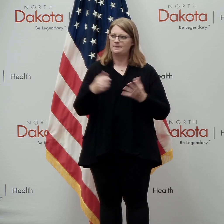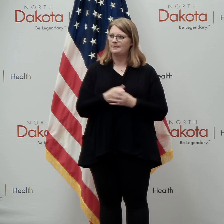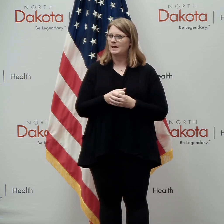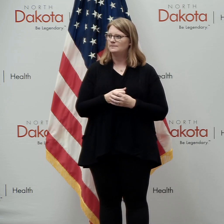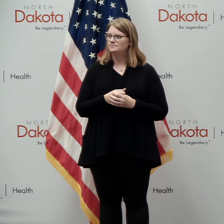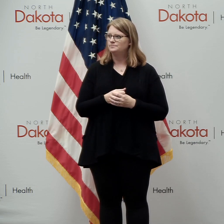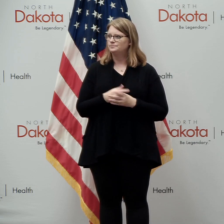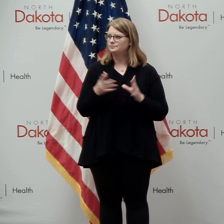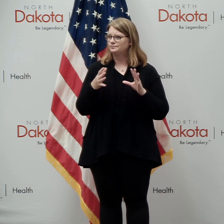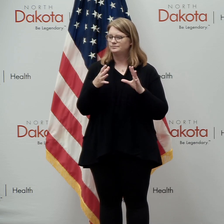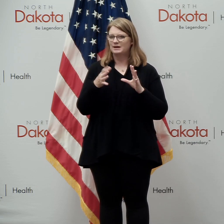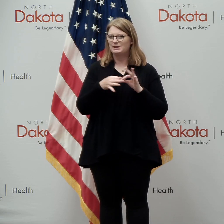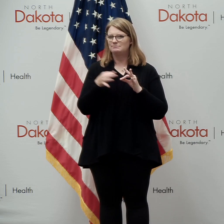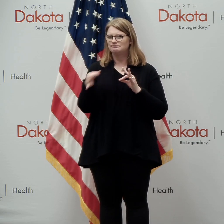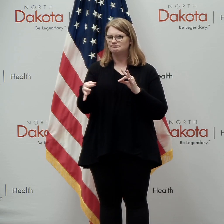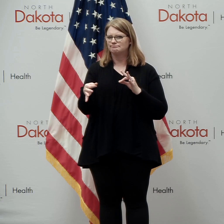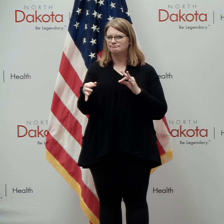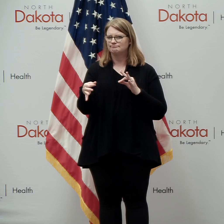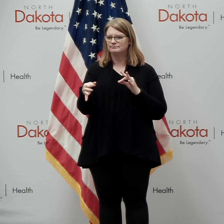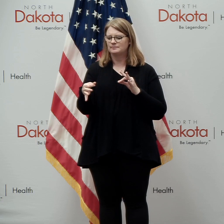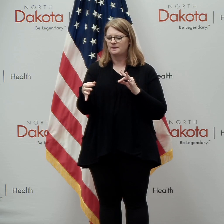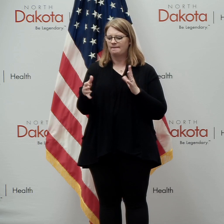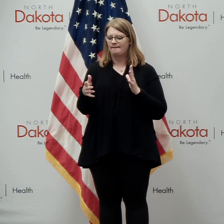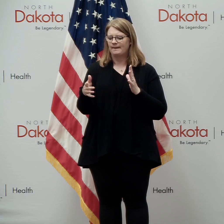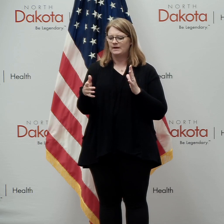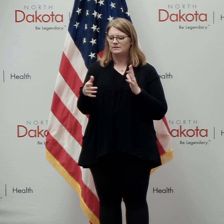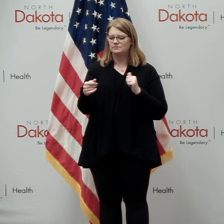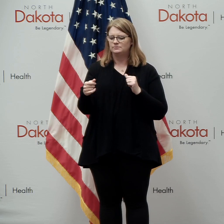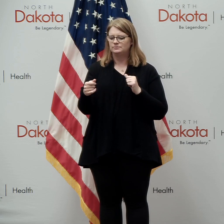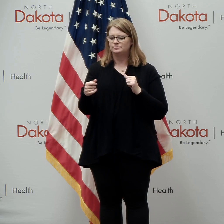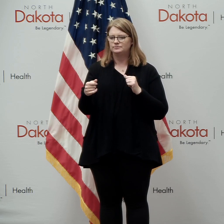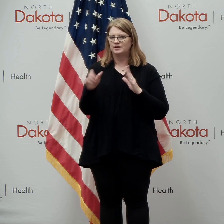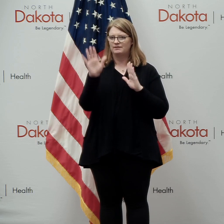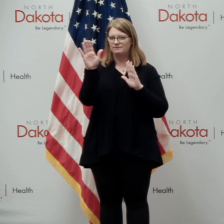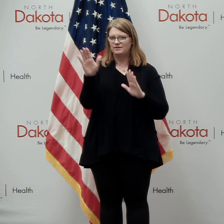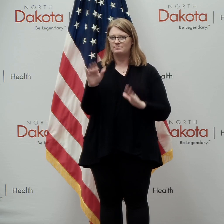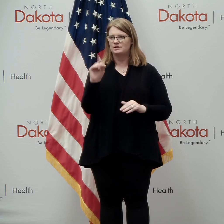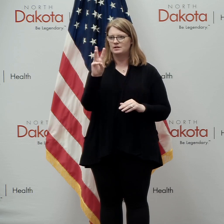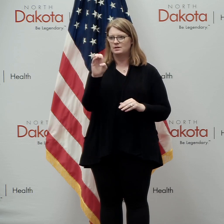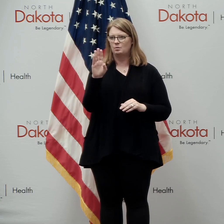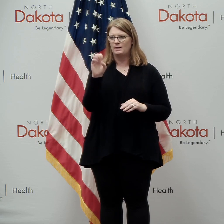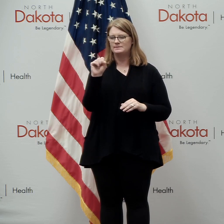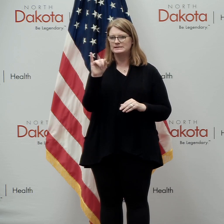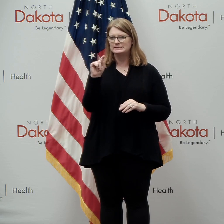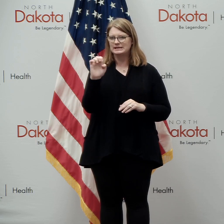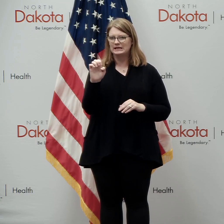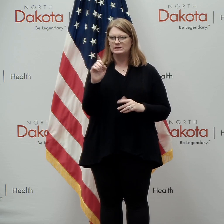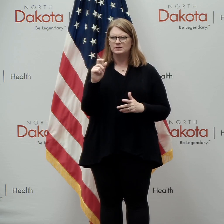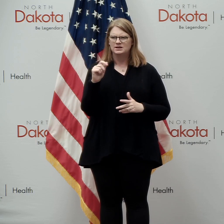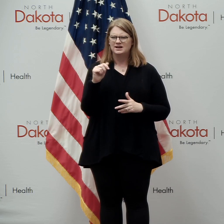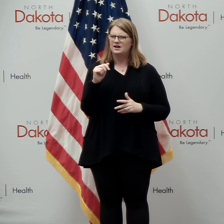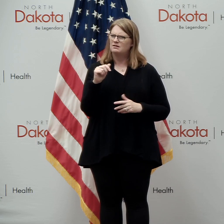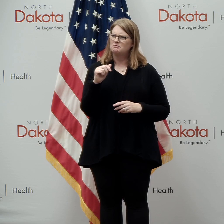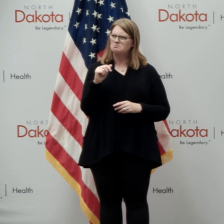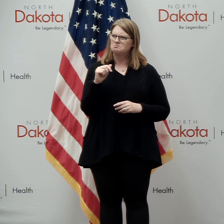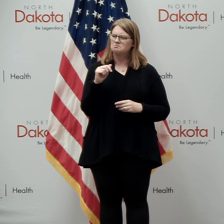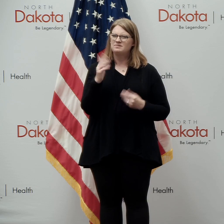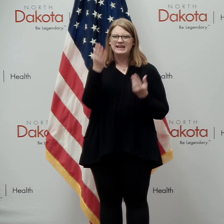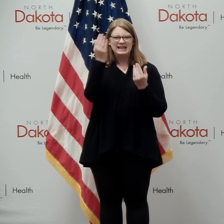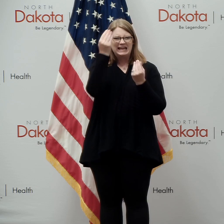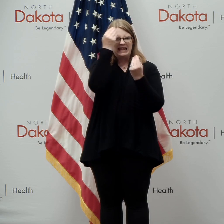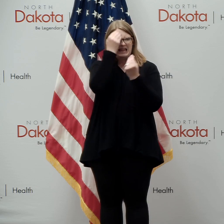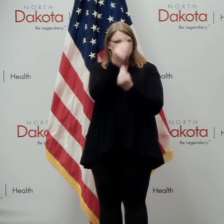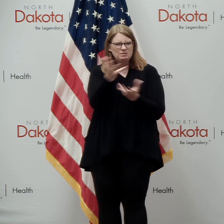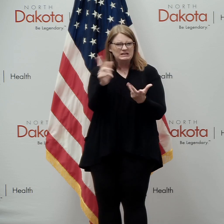would defer to our fabulous website with all the data. I don't know that we're releasing data